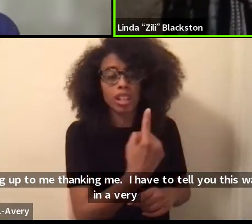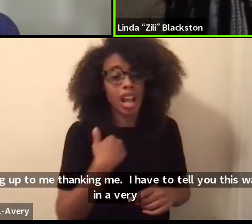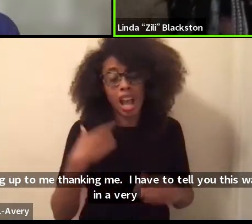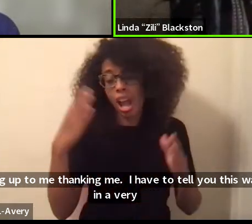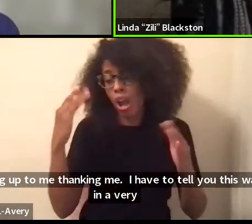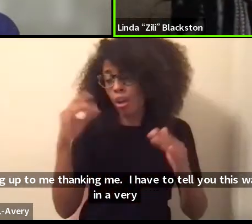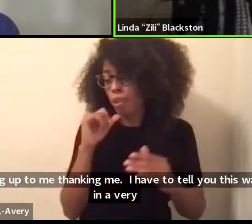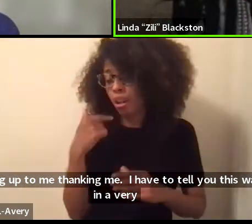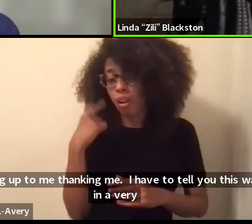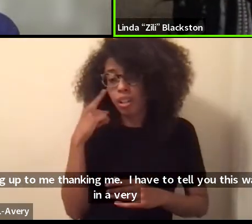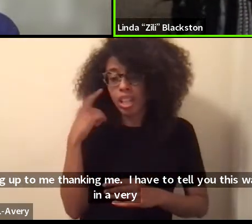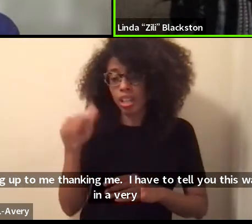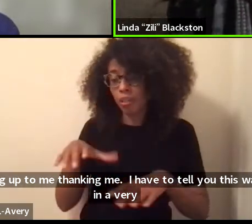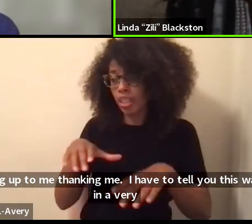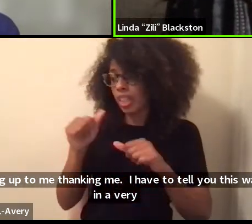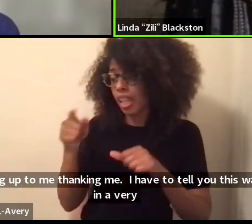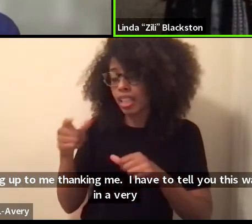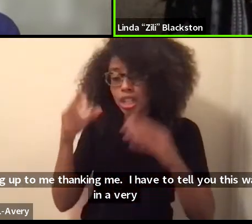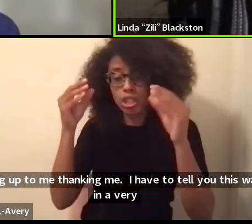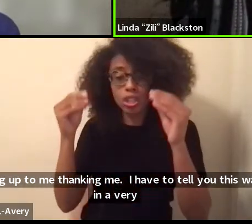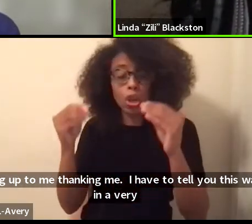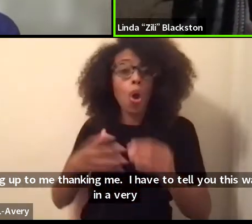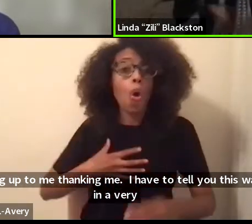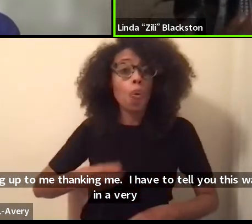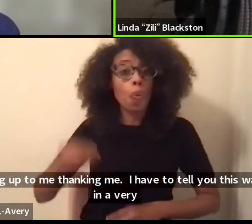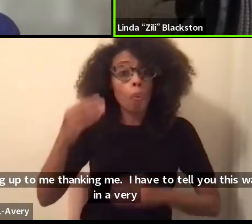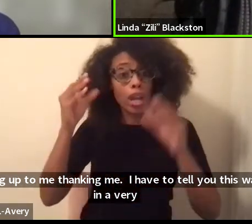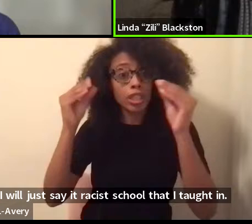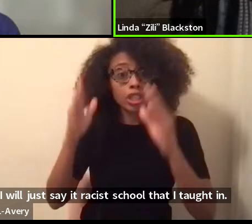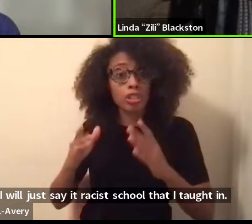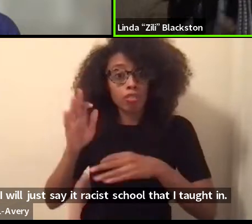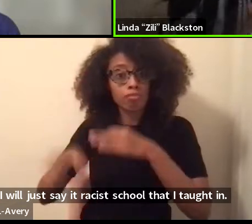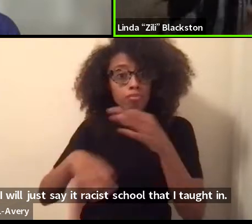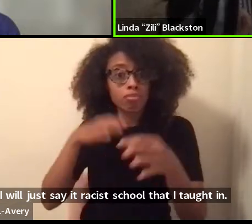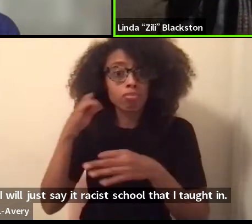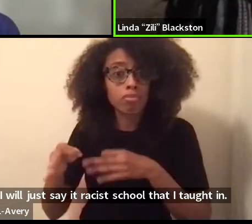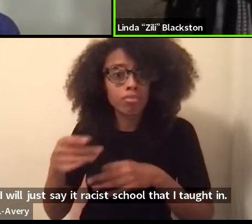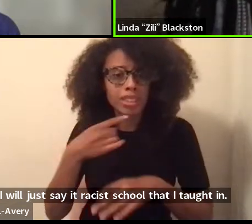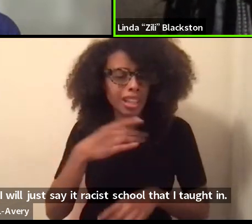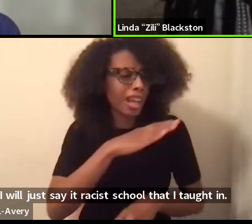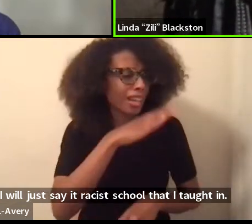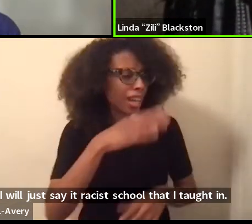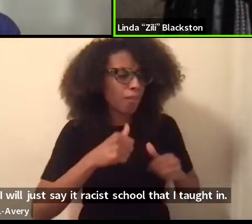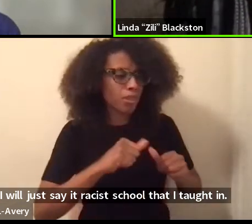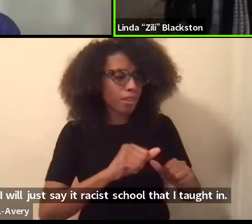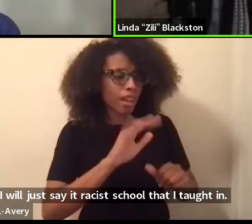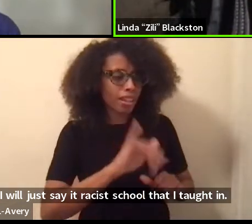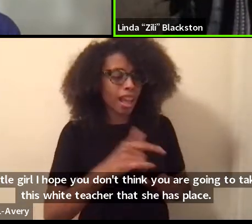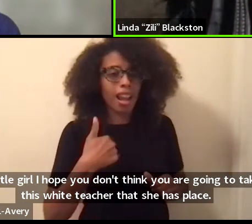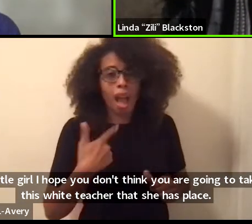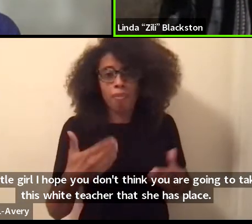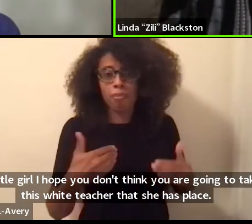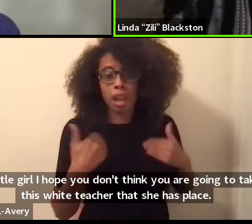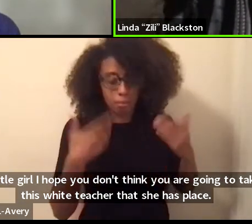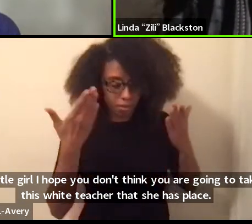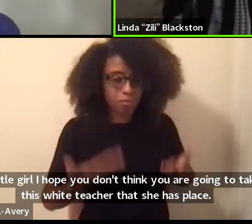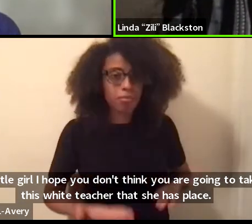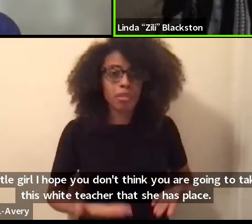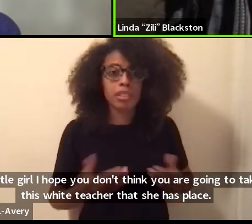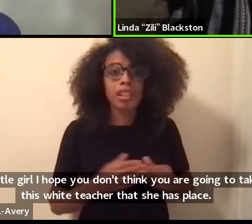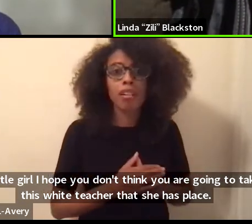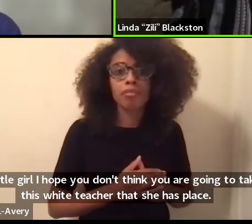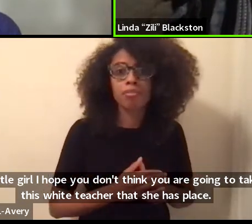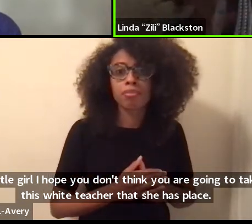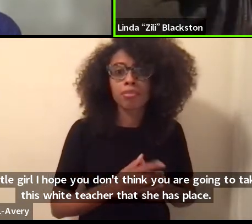take this white teacher that she has place. And I said, I'd never try to do that. I'm too happy being myself. By the end of the school